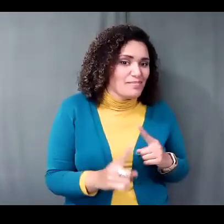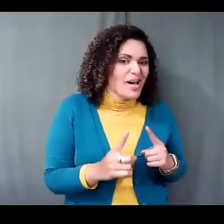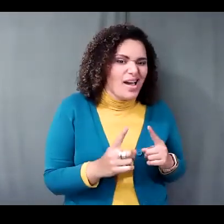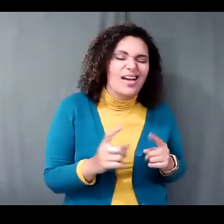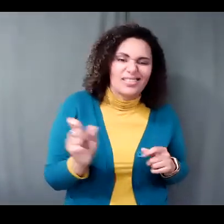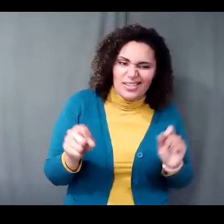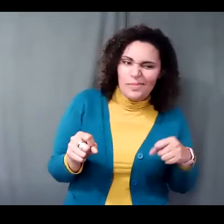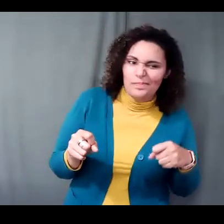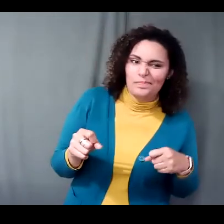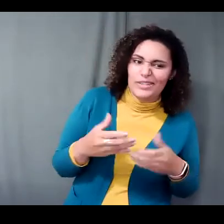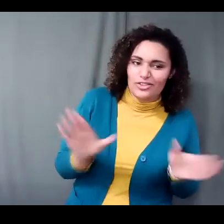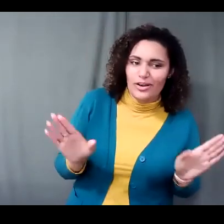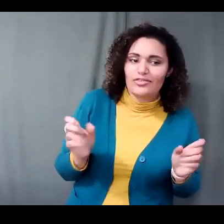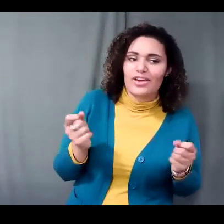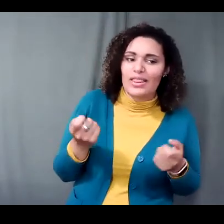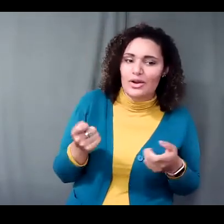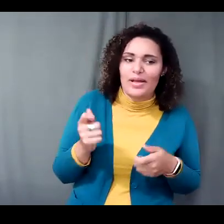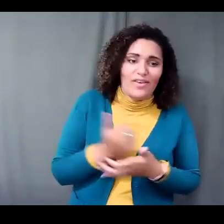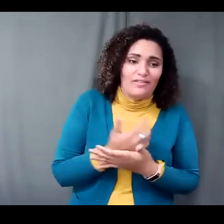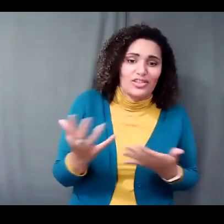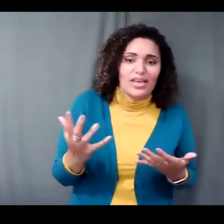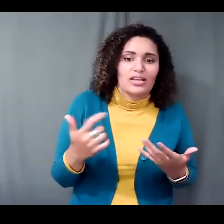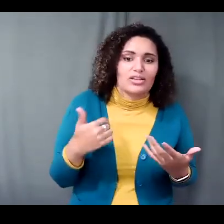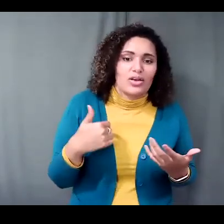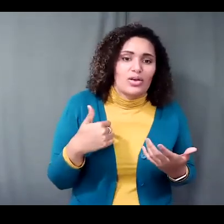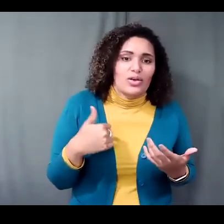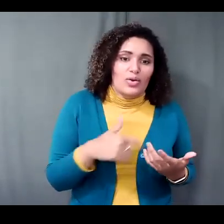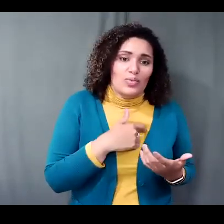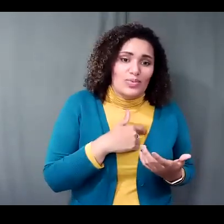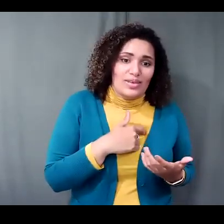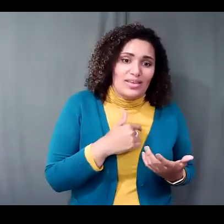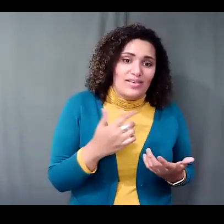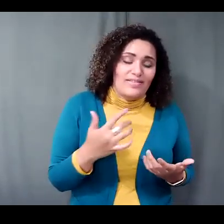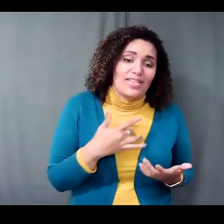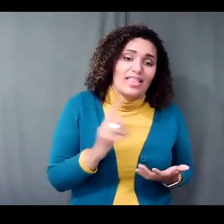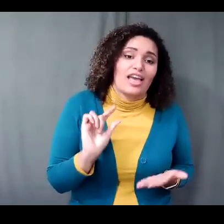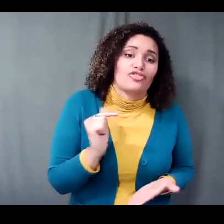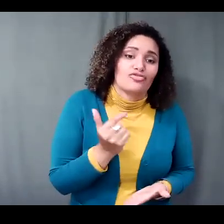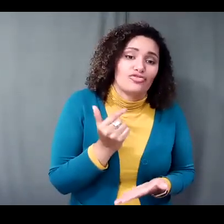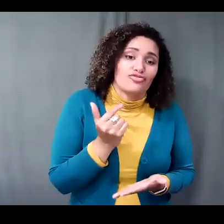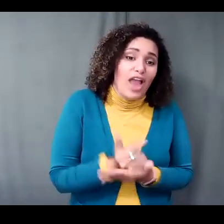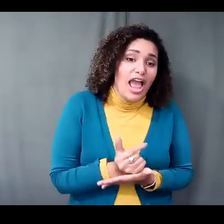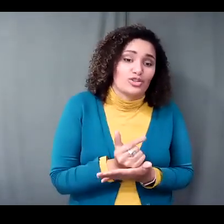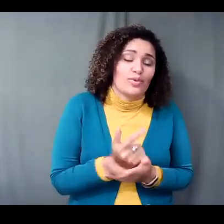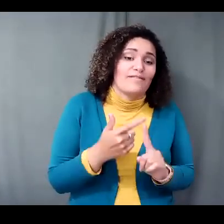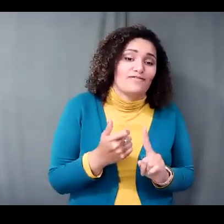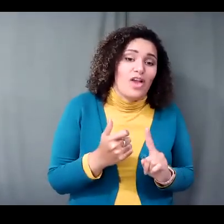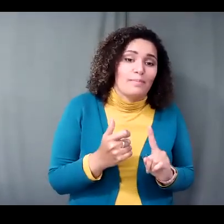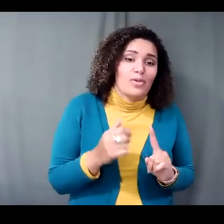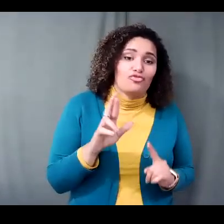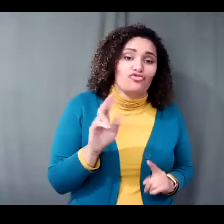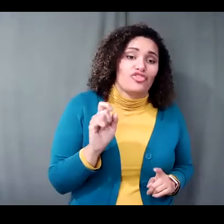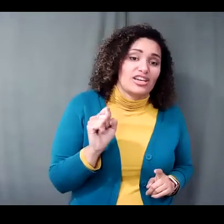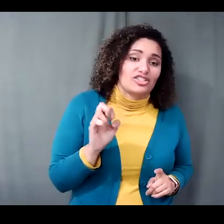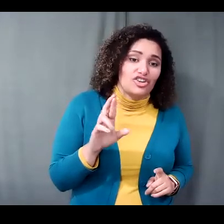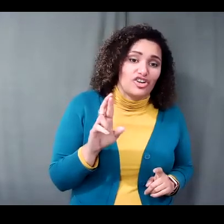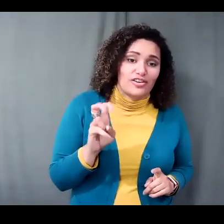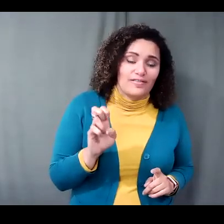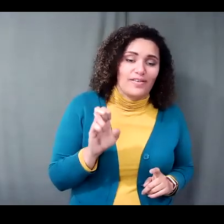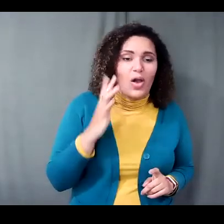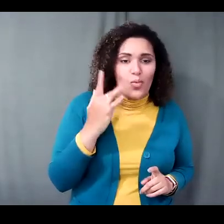a reserve ruby port. It's like a step along the way. And then the more aged ports are